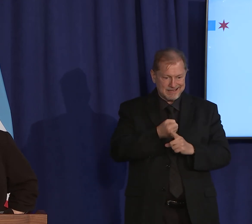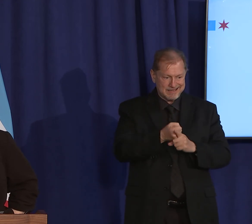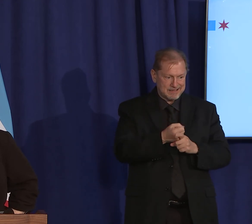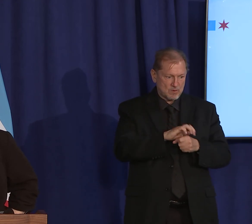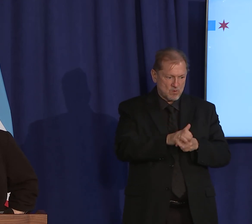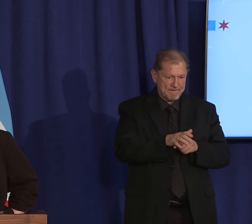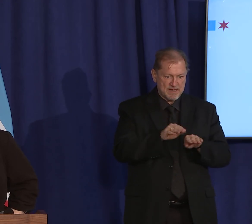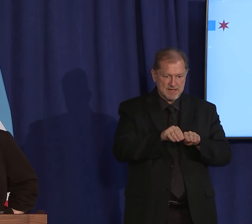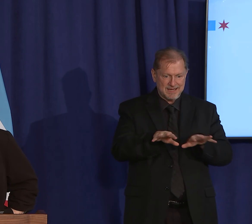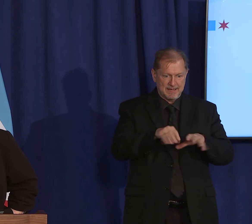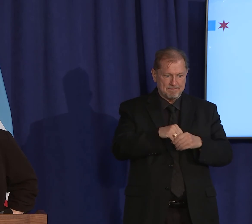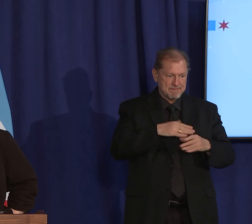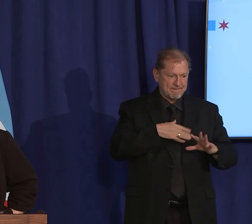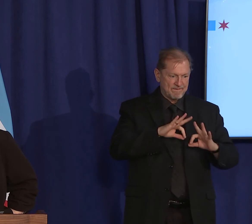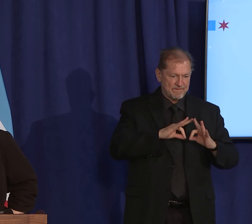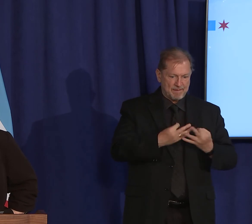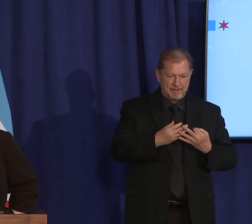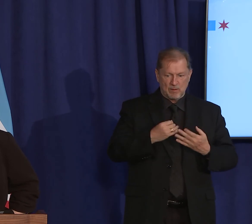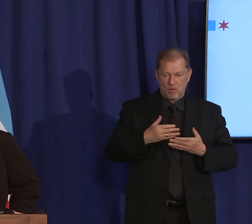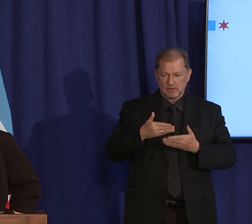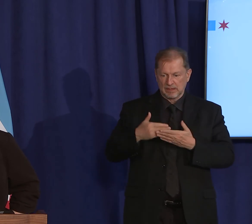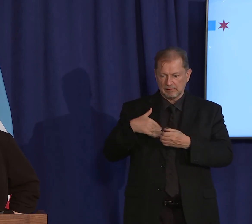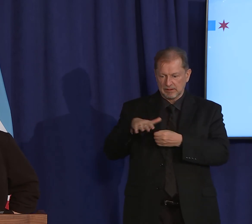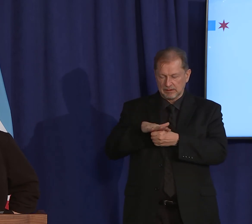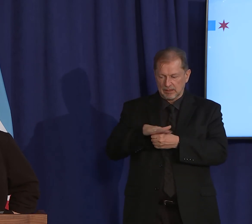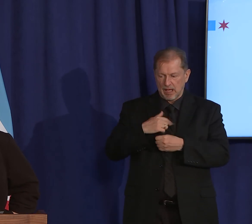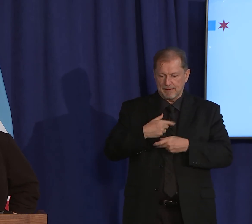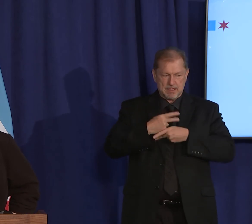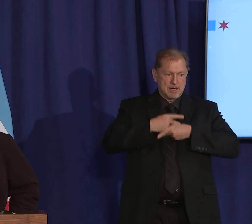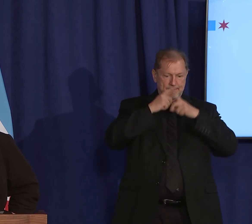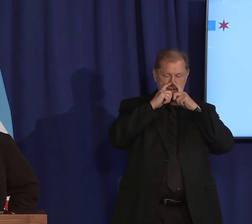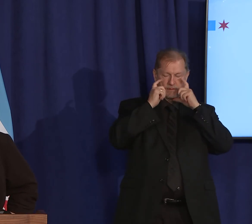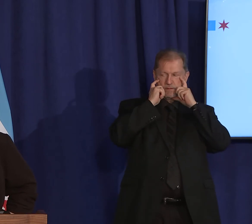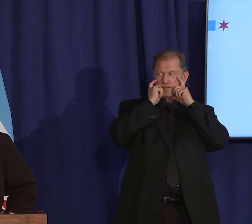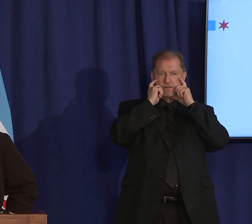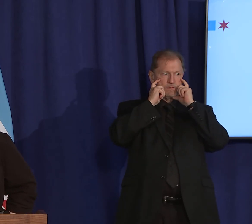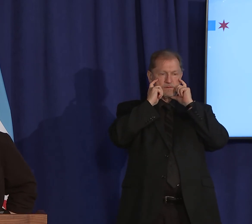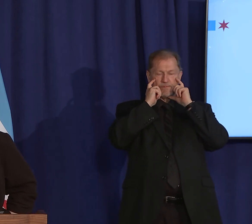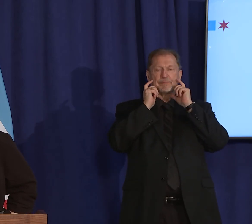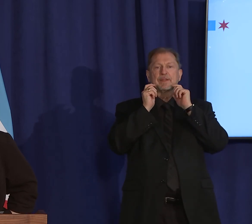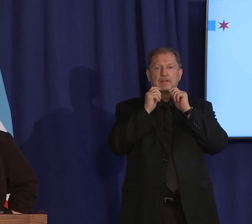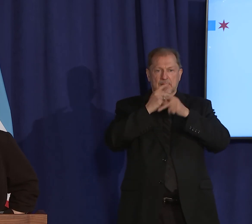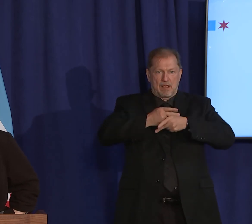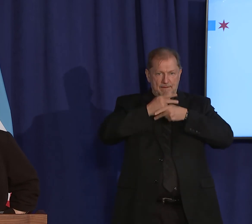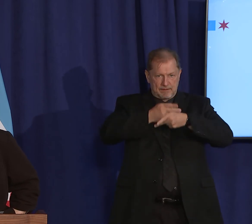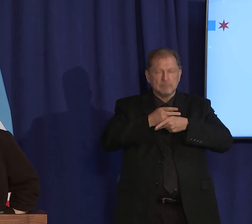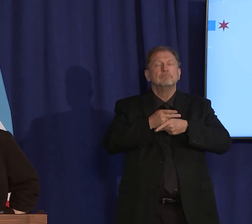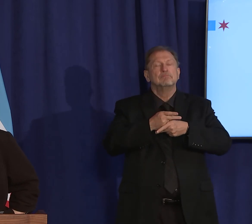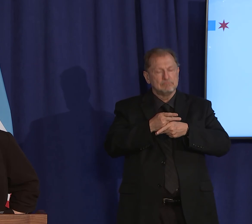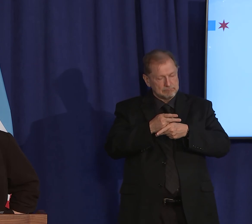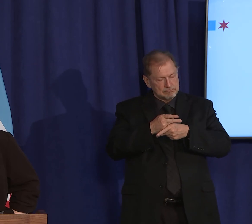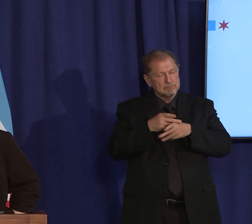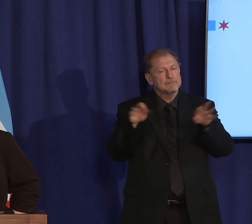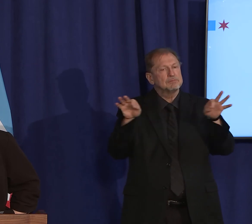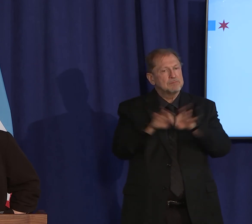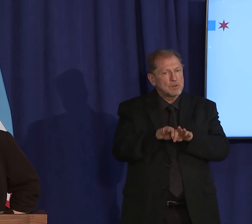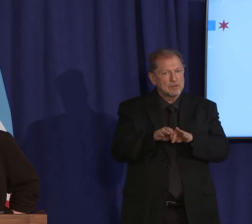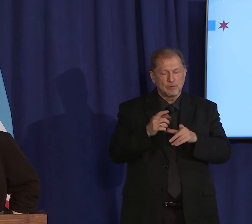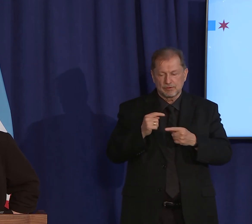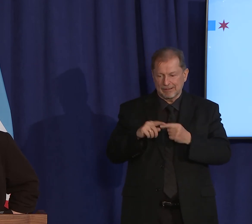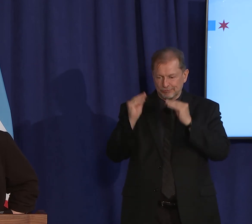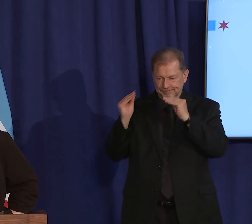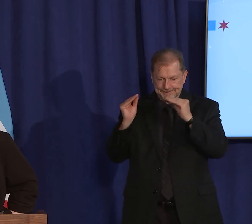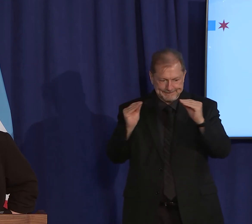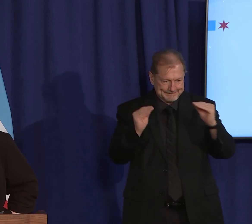ways, cautious against COVID, and that's really the way we want to keep it. We've been working hard to get